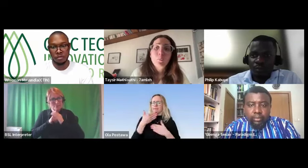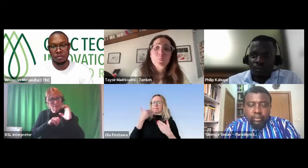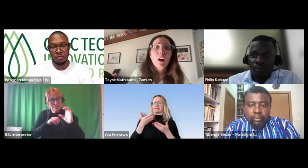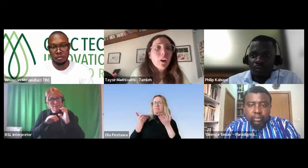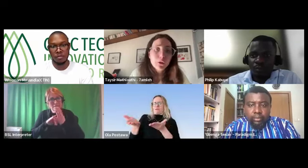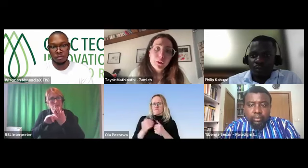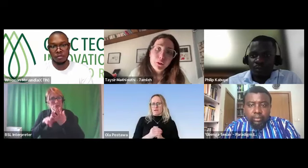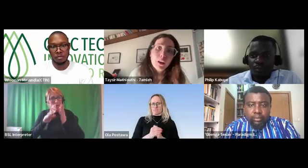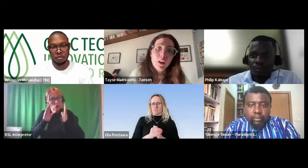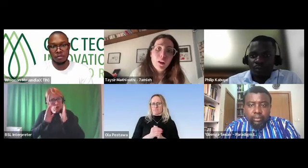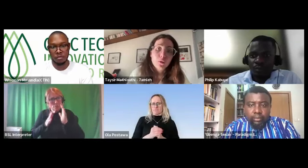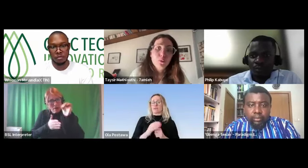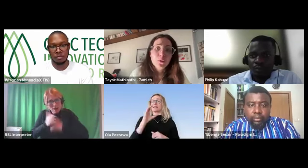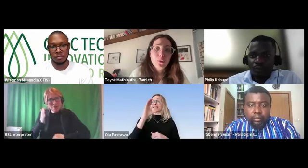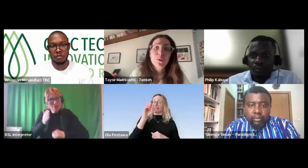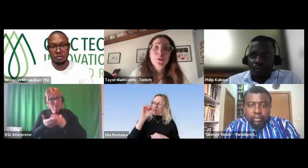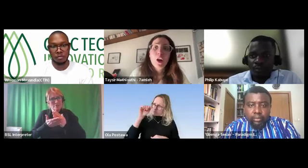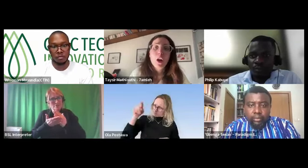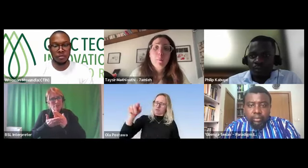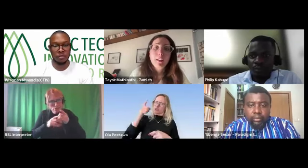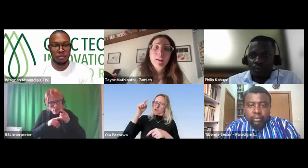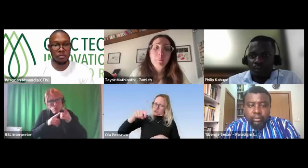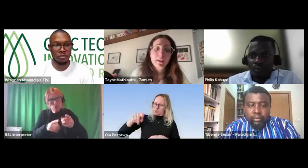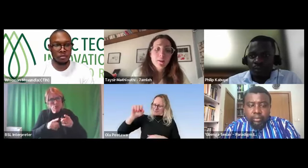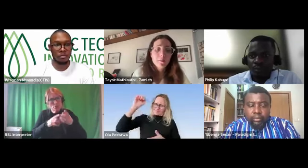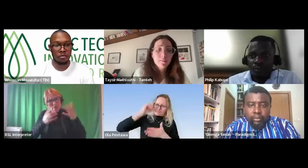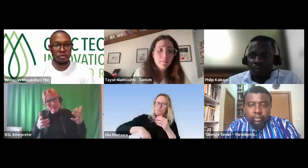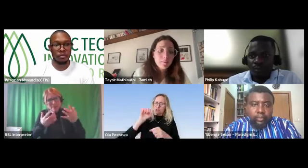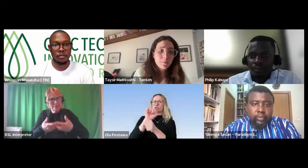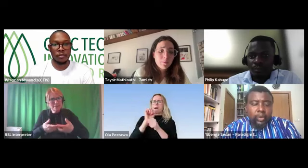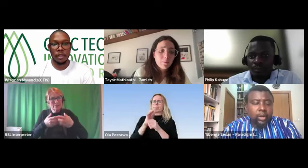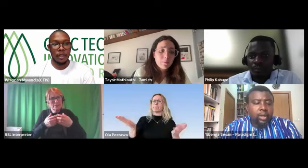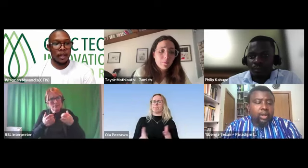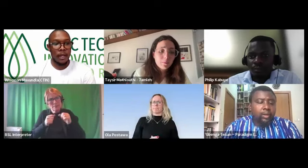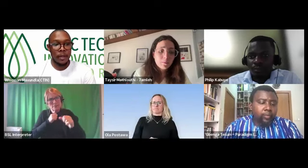be harsher towards those big tech companies.